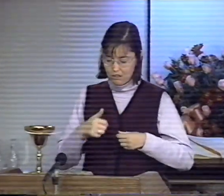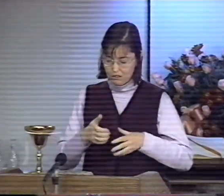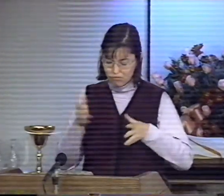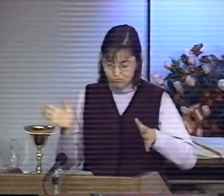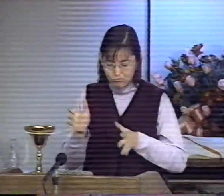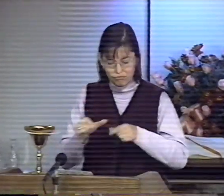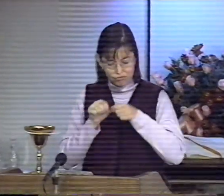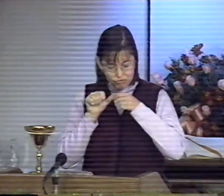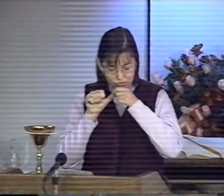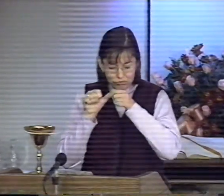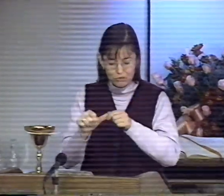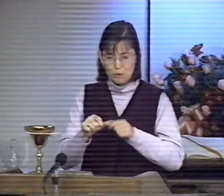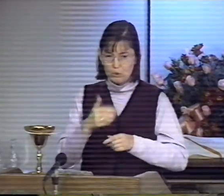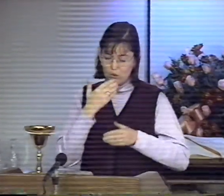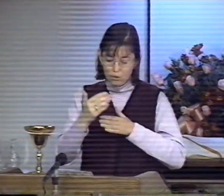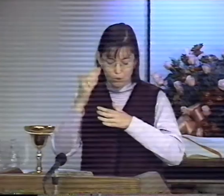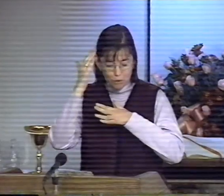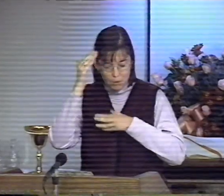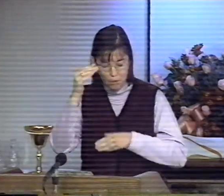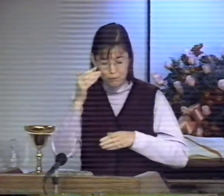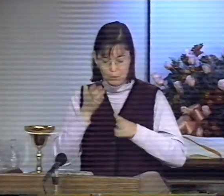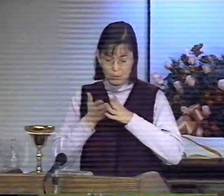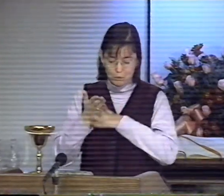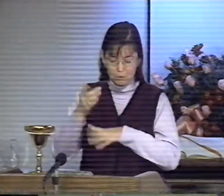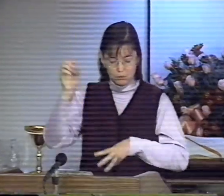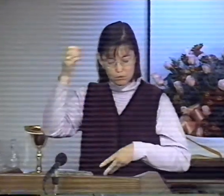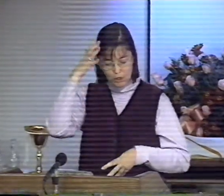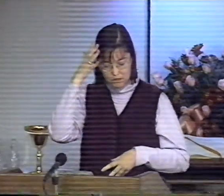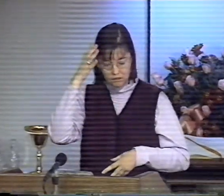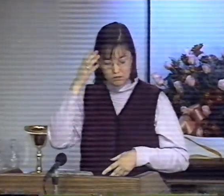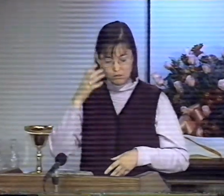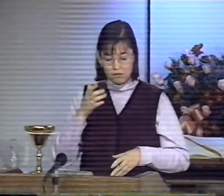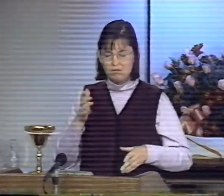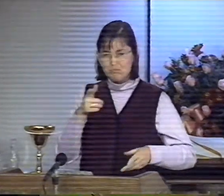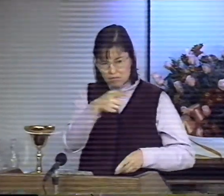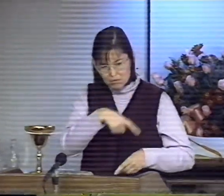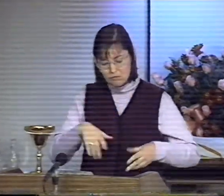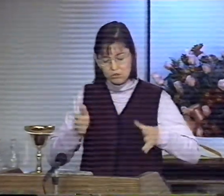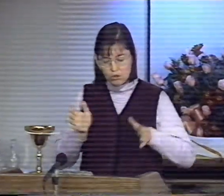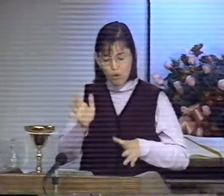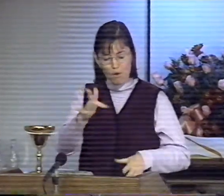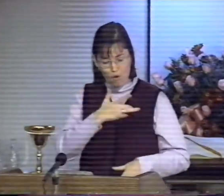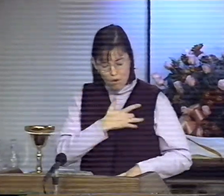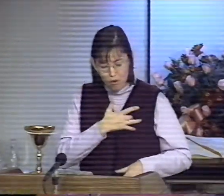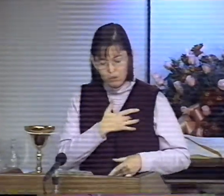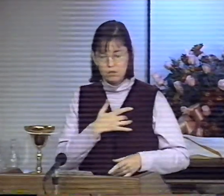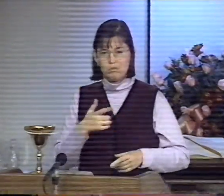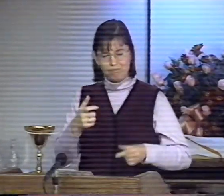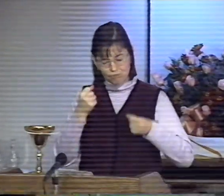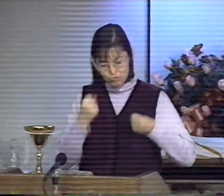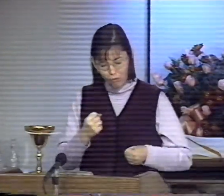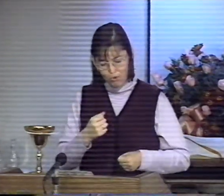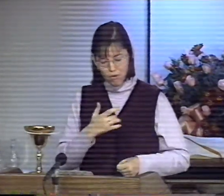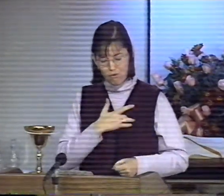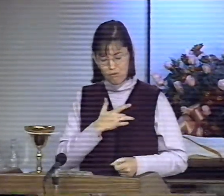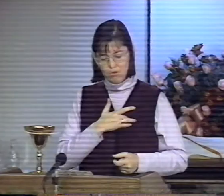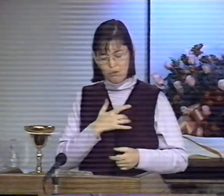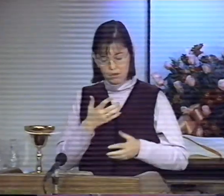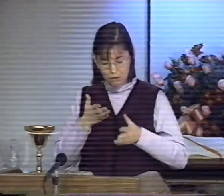us everlasting judgment, encouragement, good hope through his grace, encourage your hearts and strengthen them